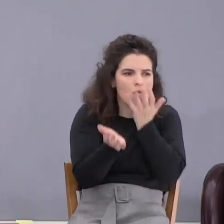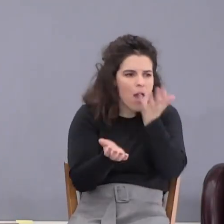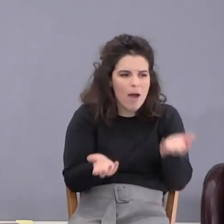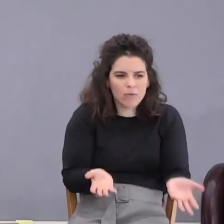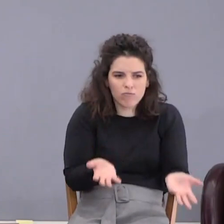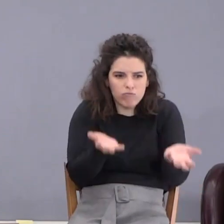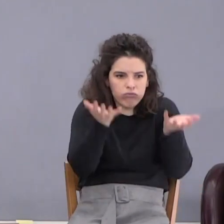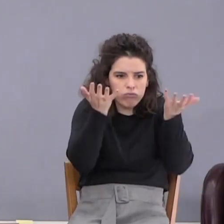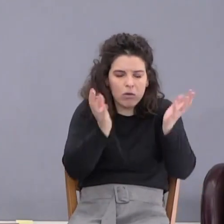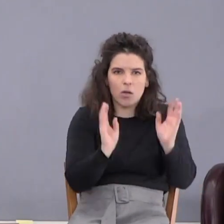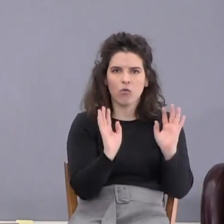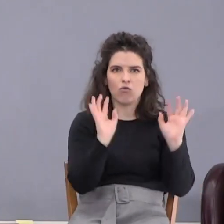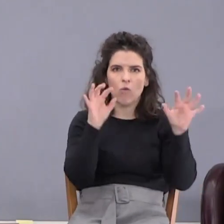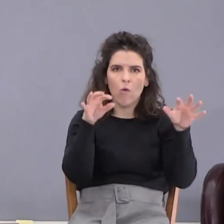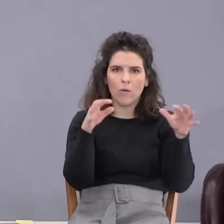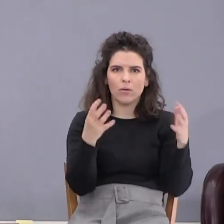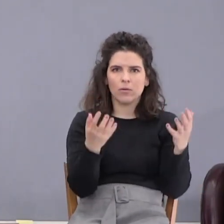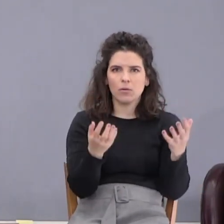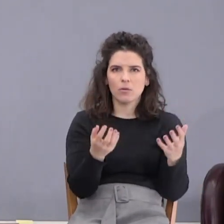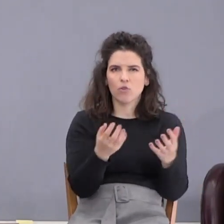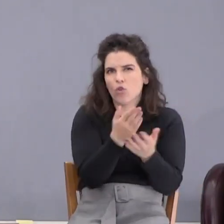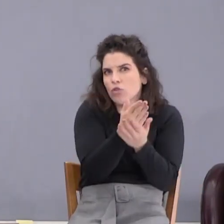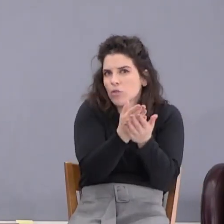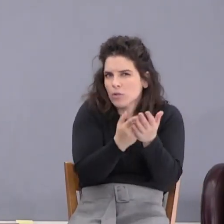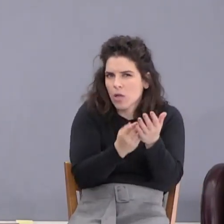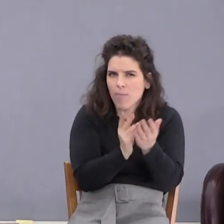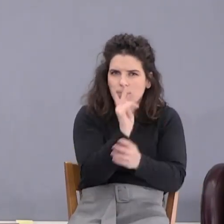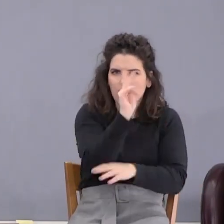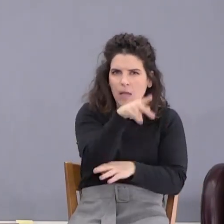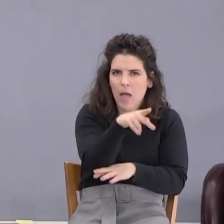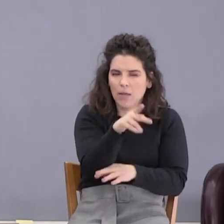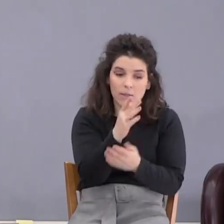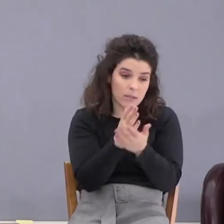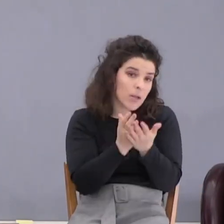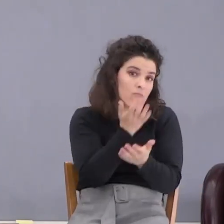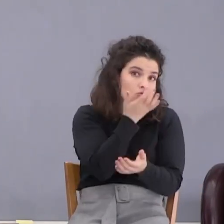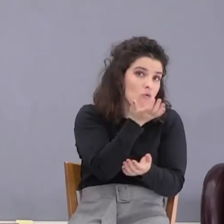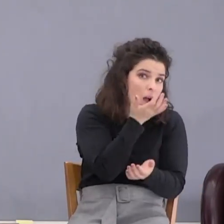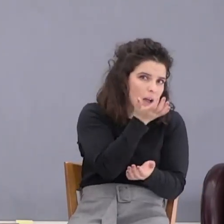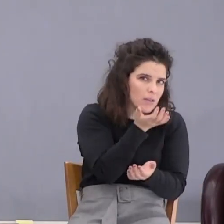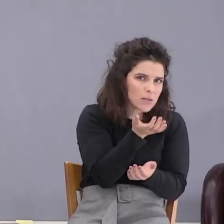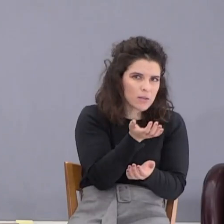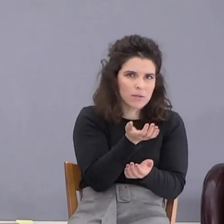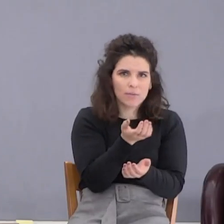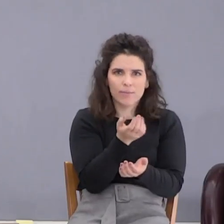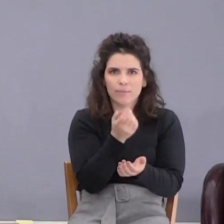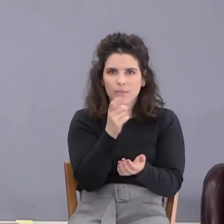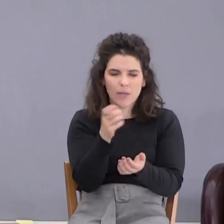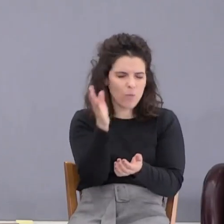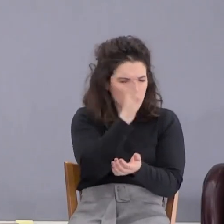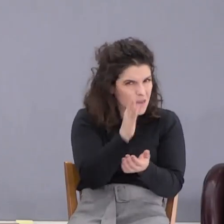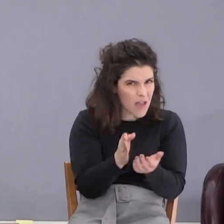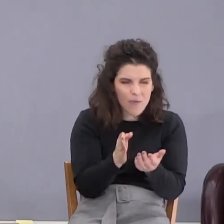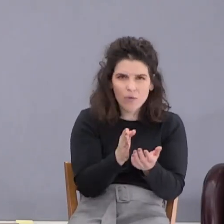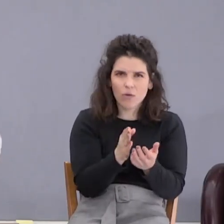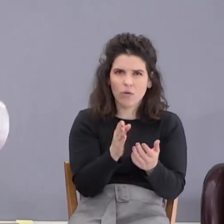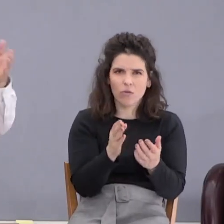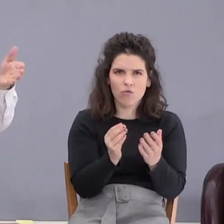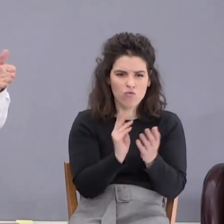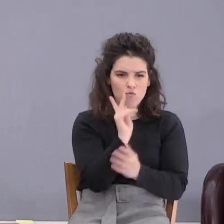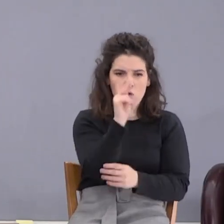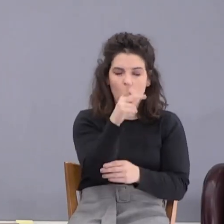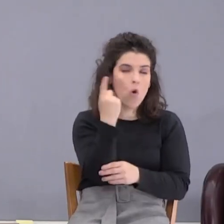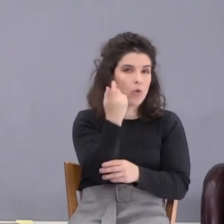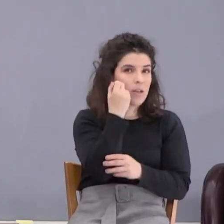and agriculture. See, there are certain plants and grasses that will never germinate